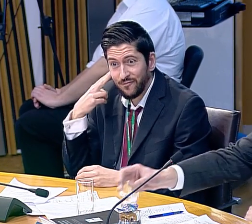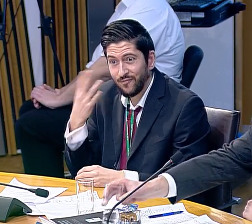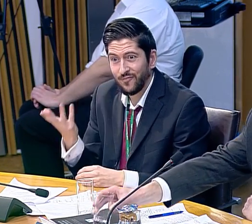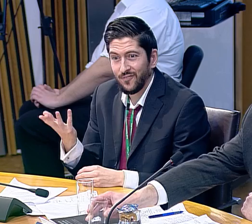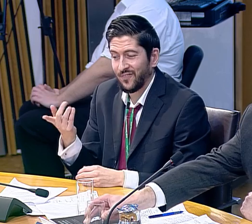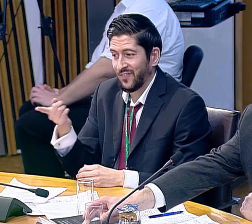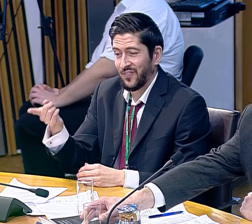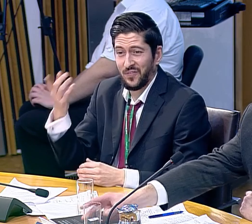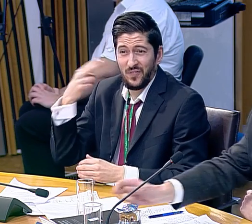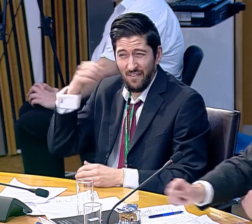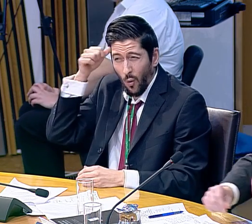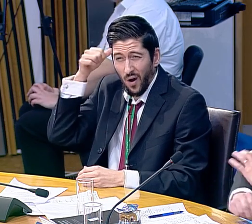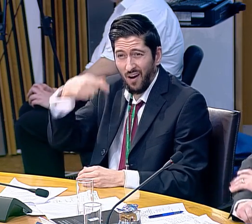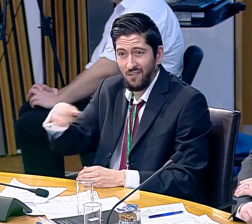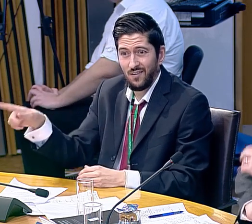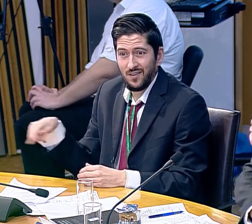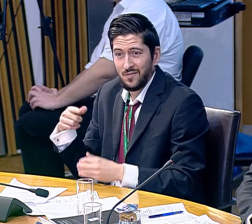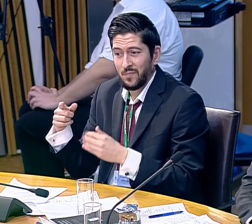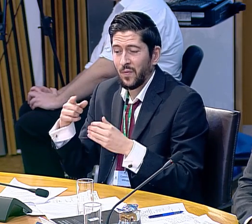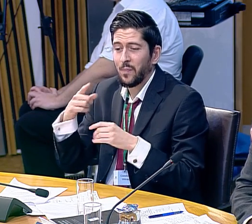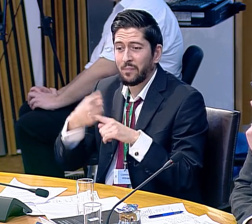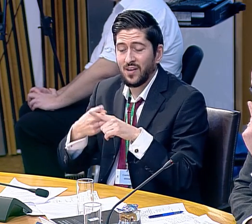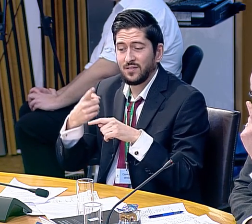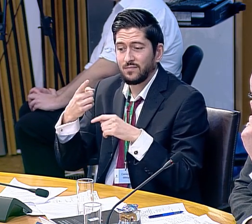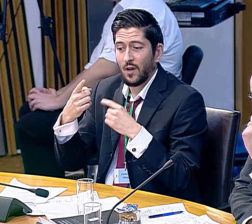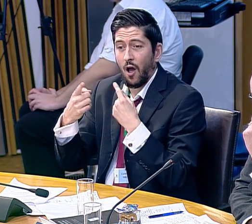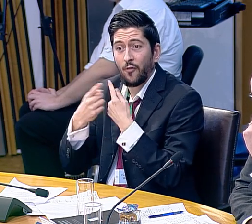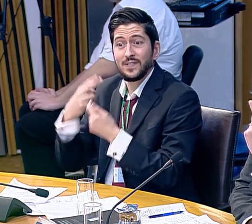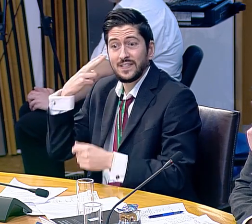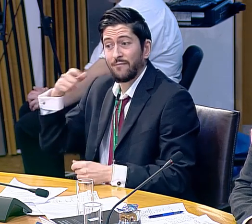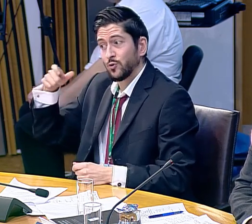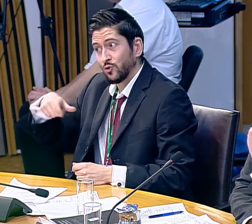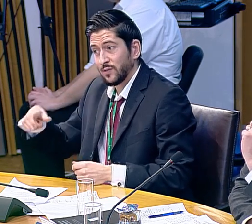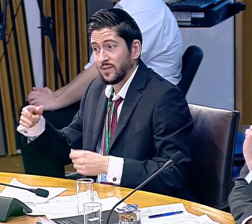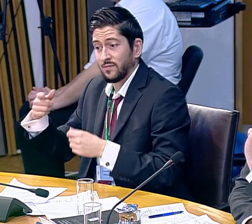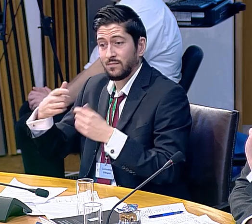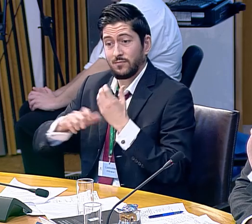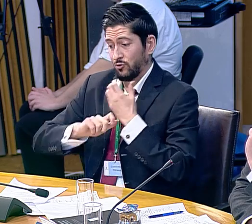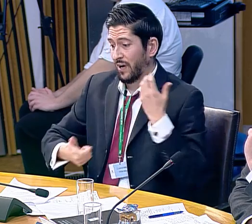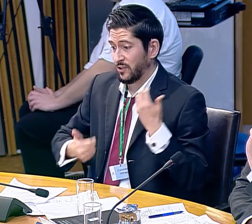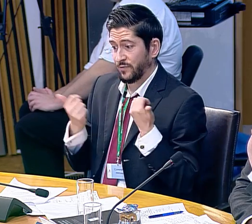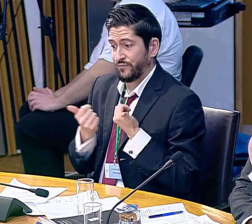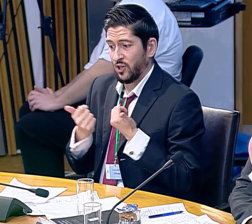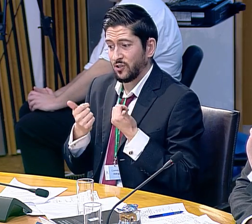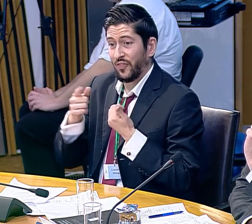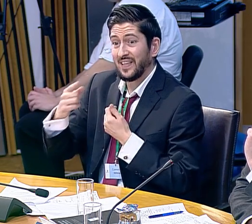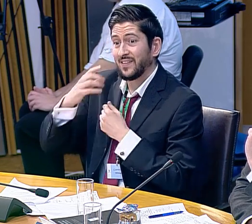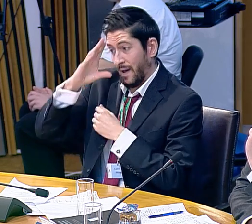staff there who are deaf, and they're all obviously deaf aware. And those